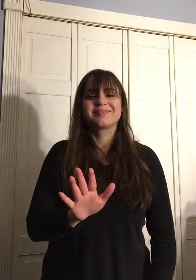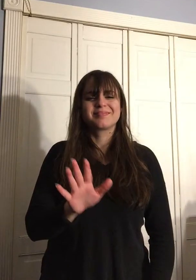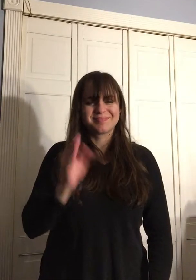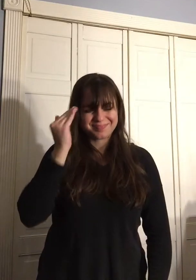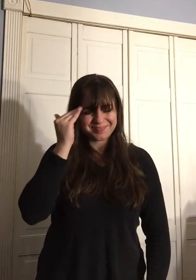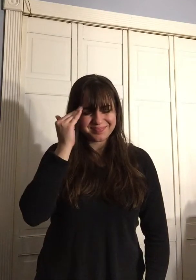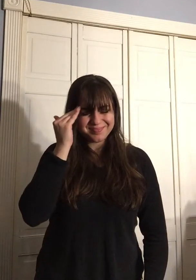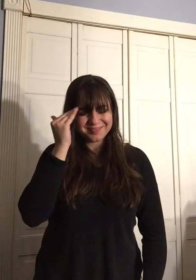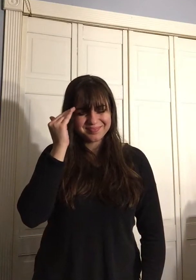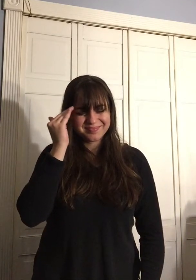enemy again.